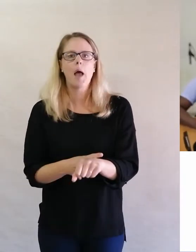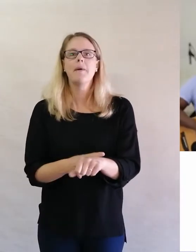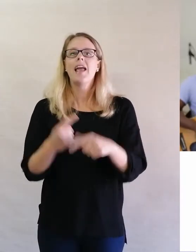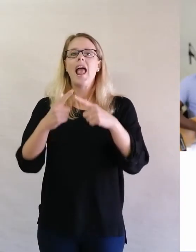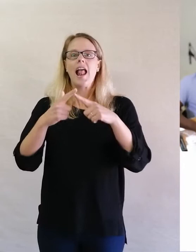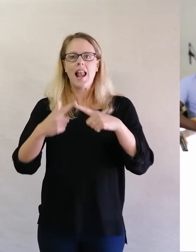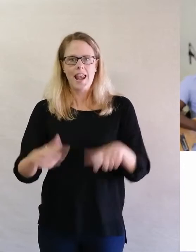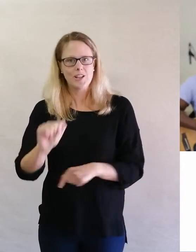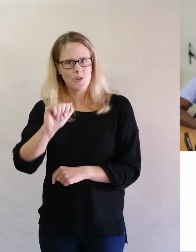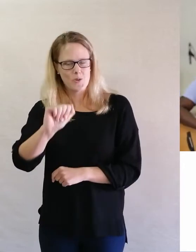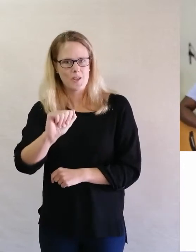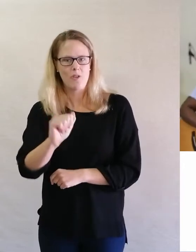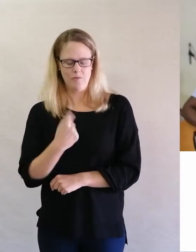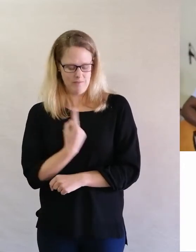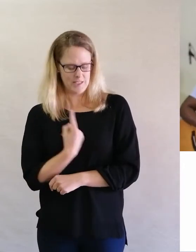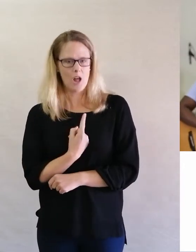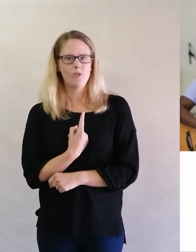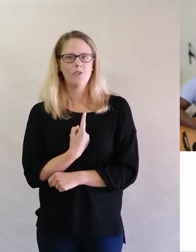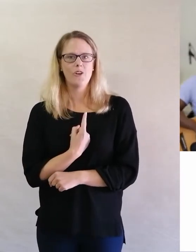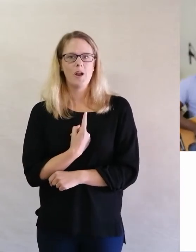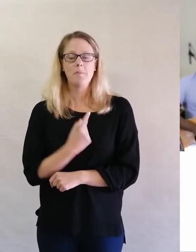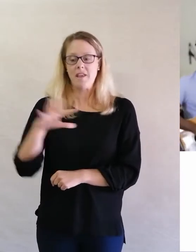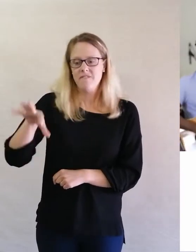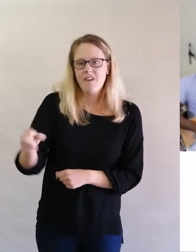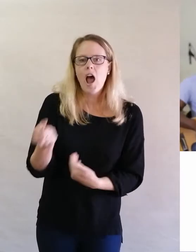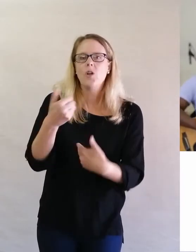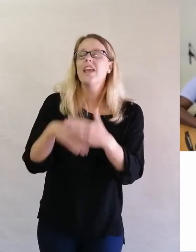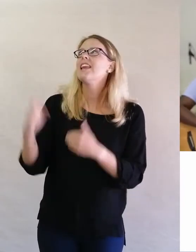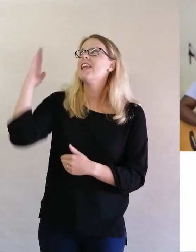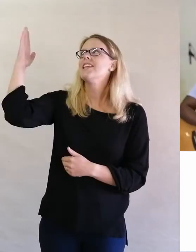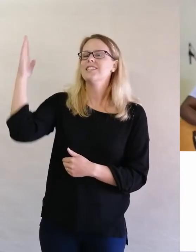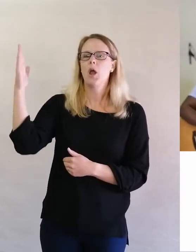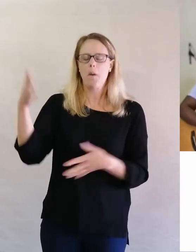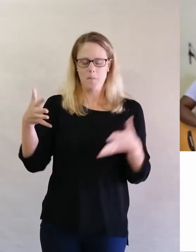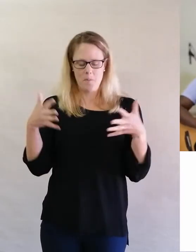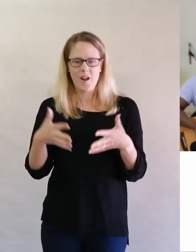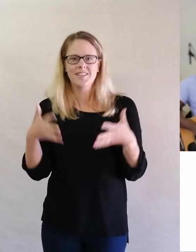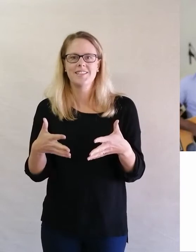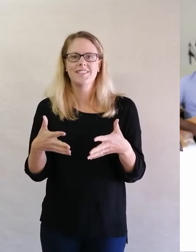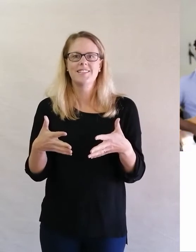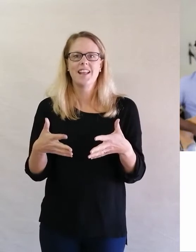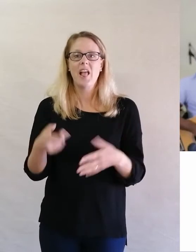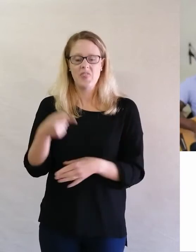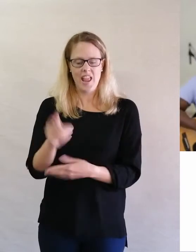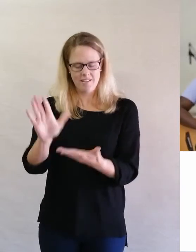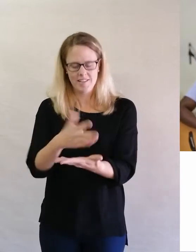allow ourselves to be lost in His presence. Then sings my soul how great you